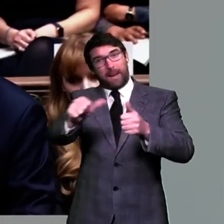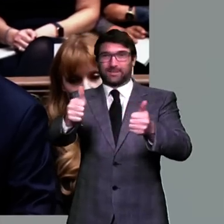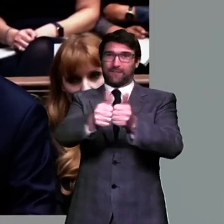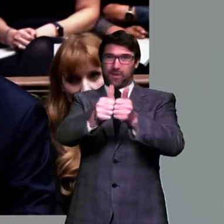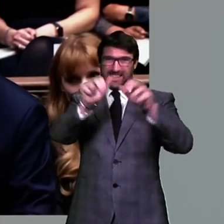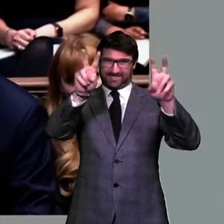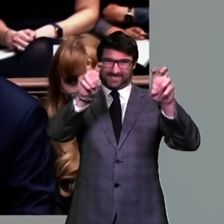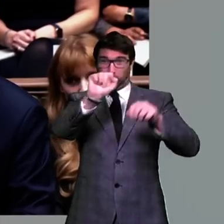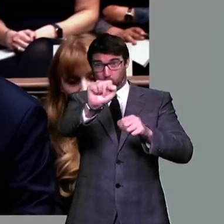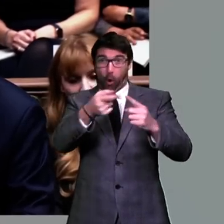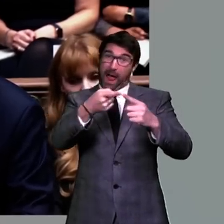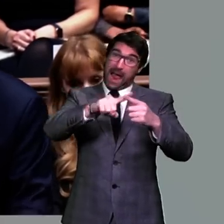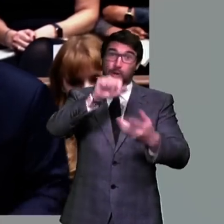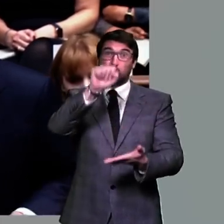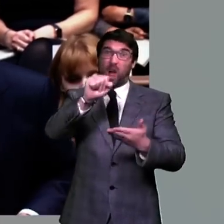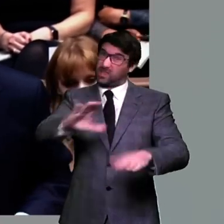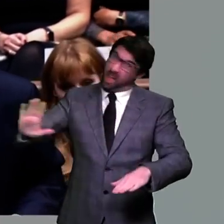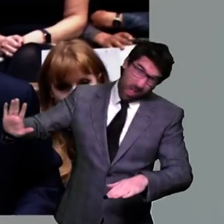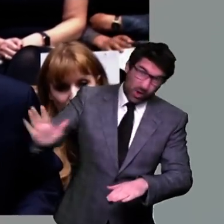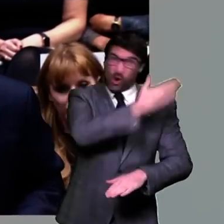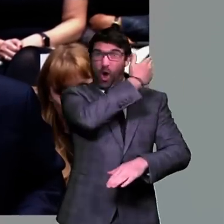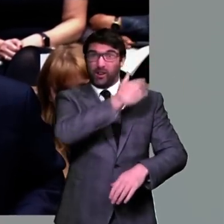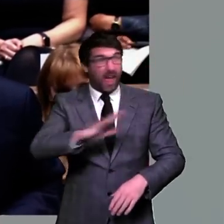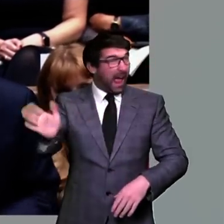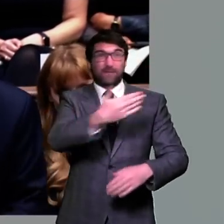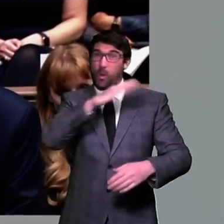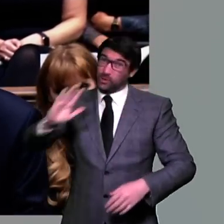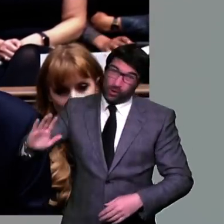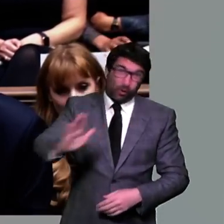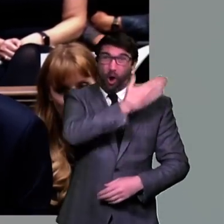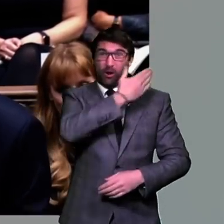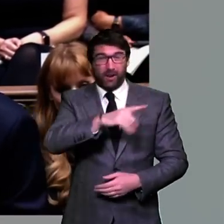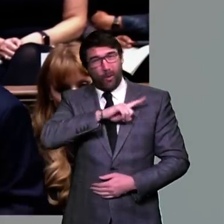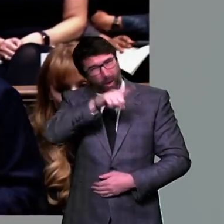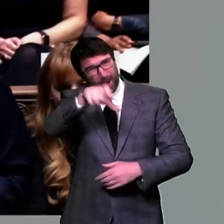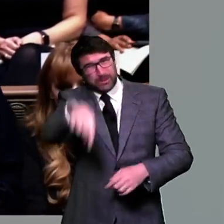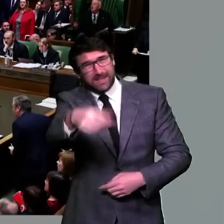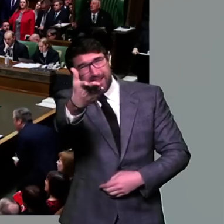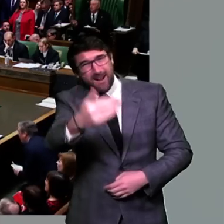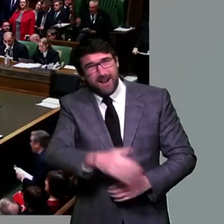Chancellor, he's gone as well. They're all gone. So why is she still here?